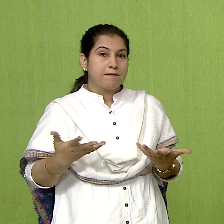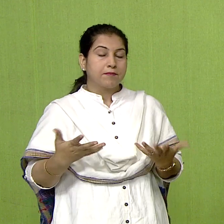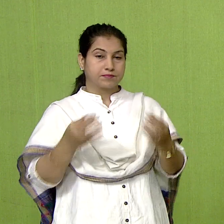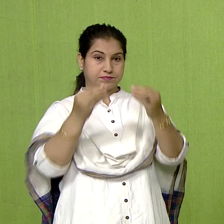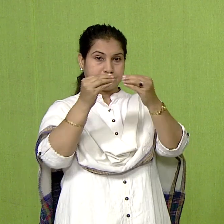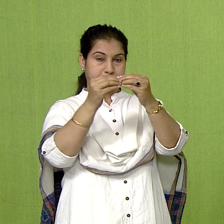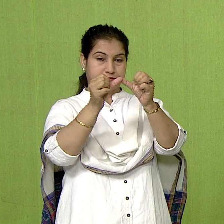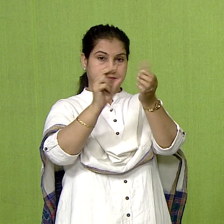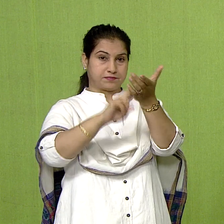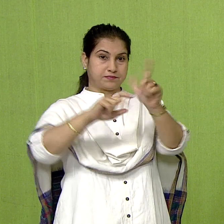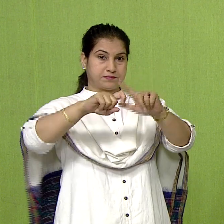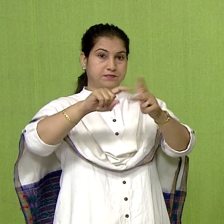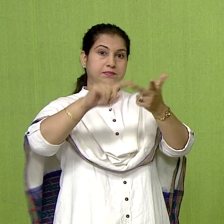Bankim Chandra Chatterjee